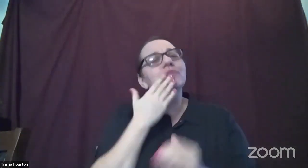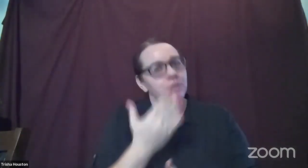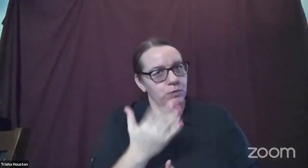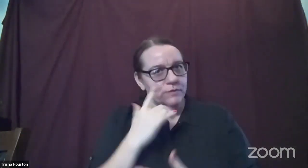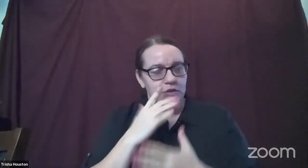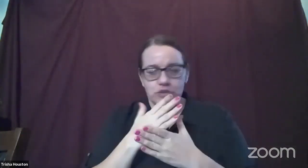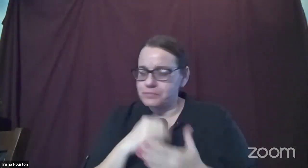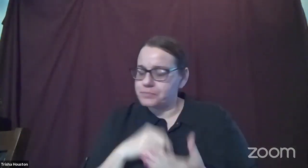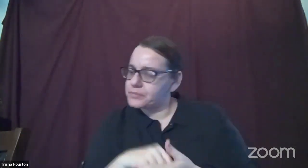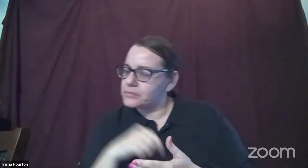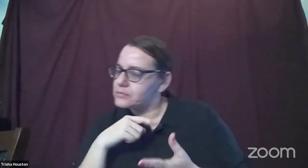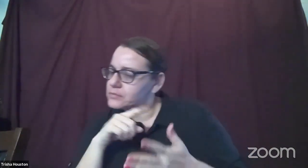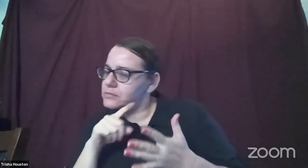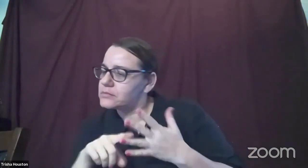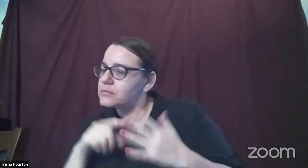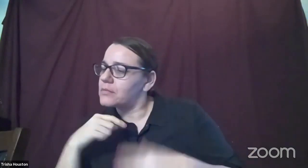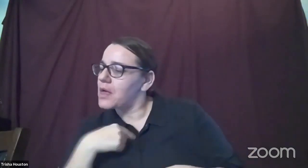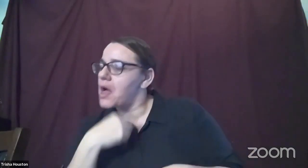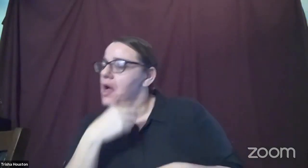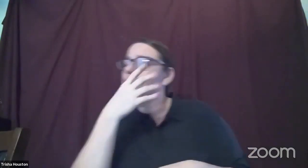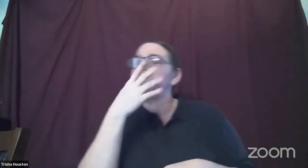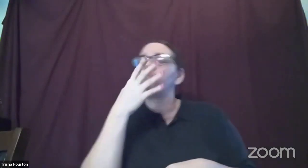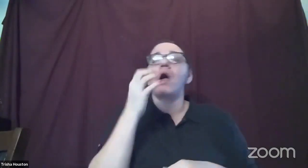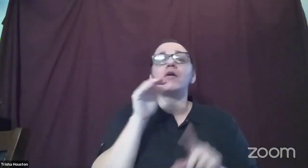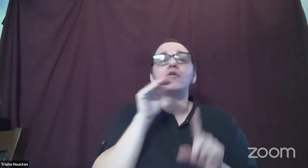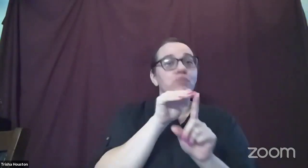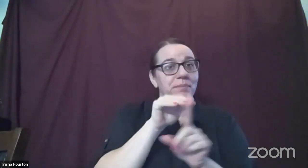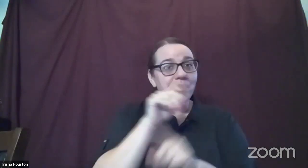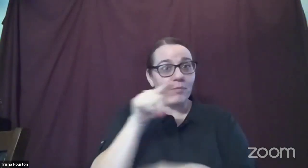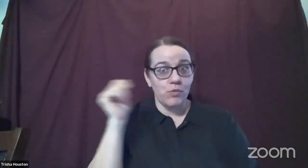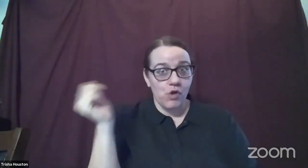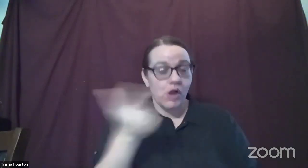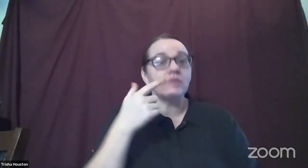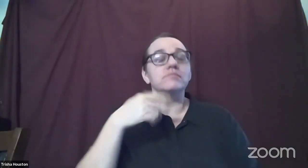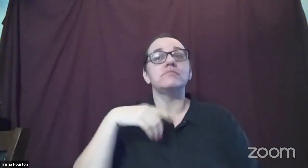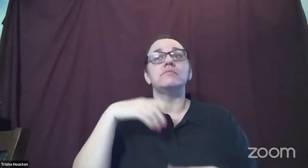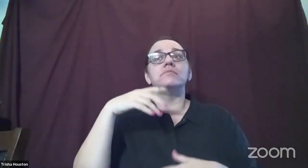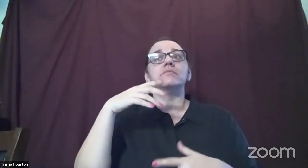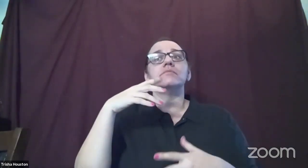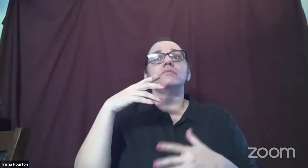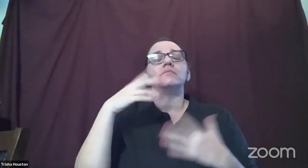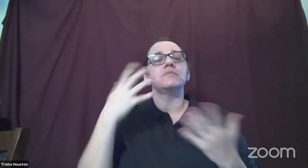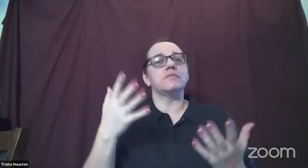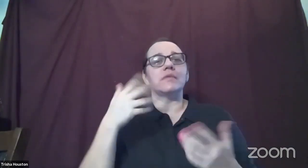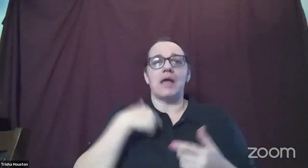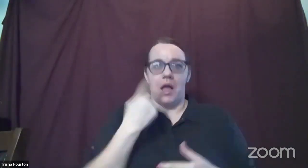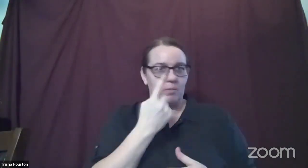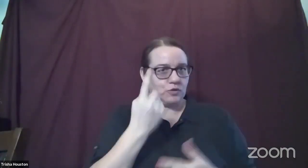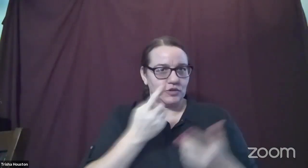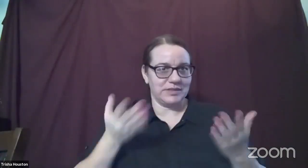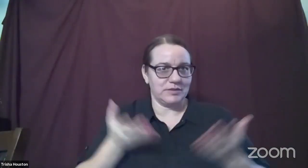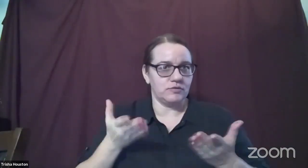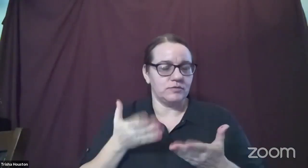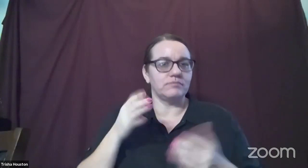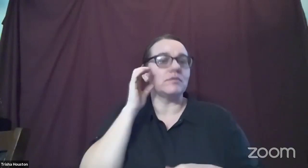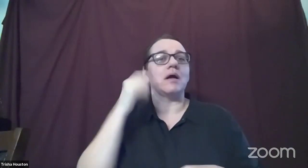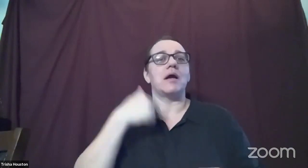moving forward. So thank you all for the comments that you shared. A reminder to everybody,